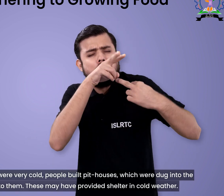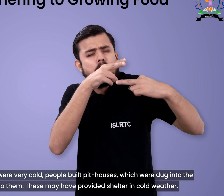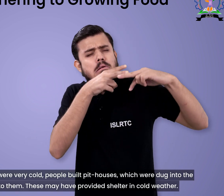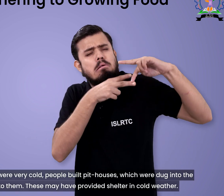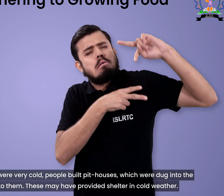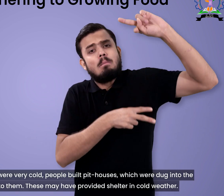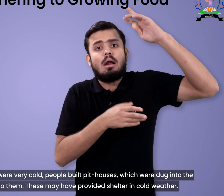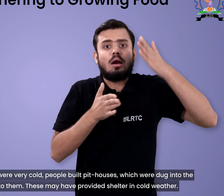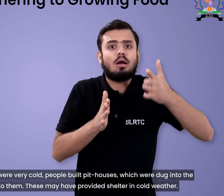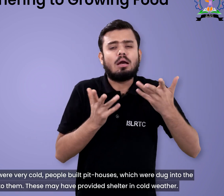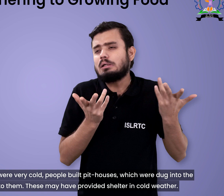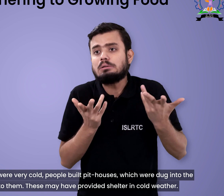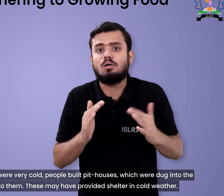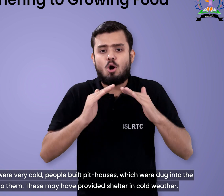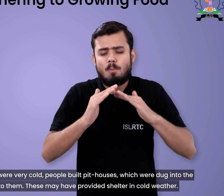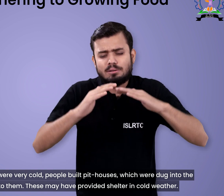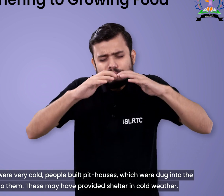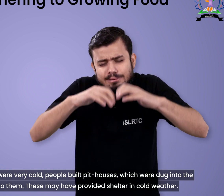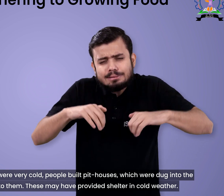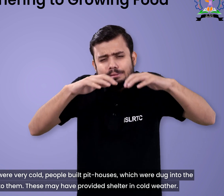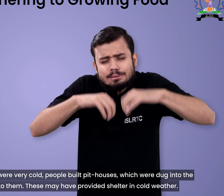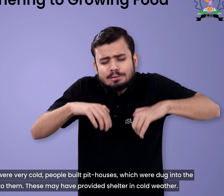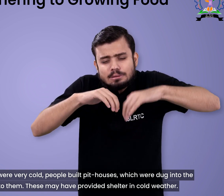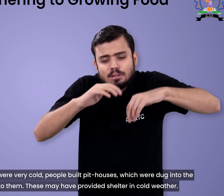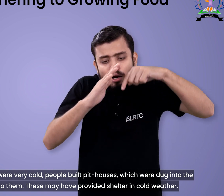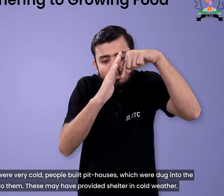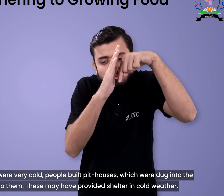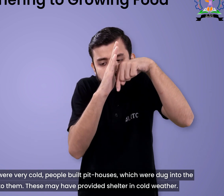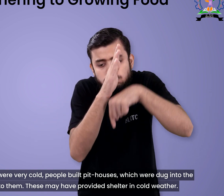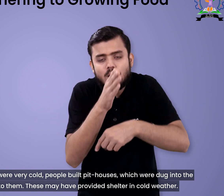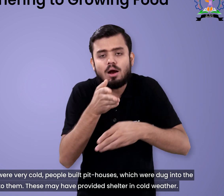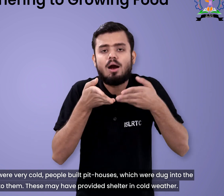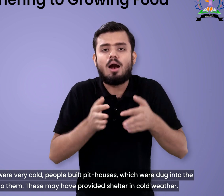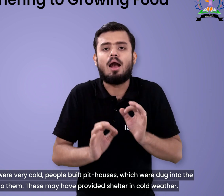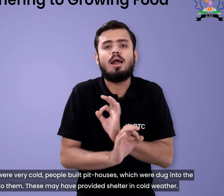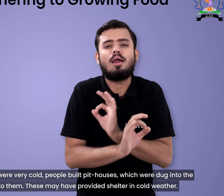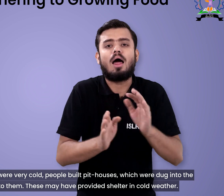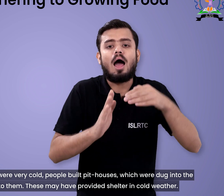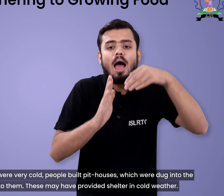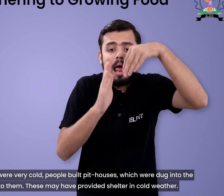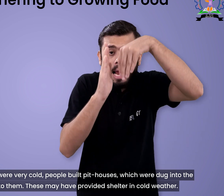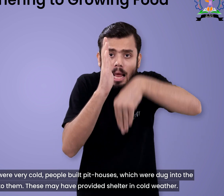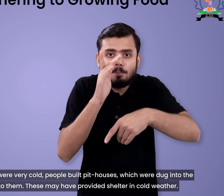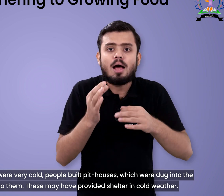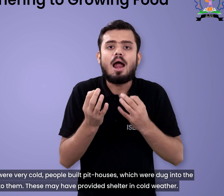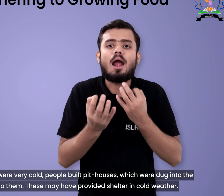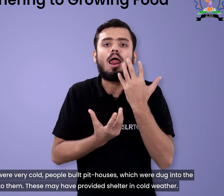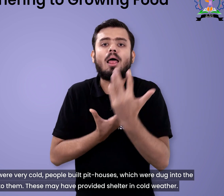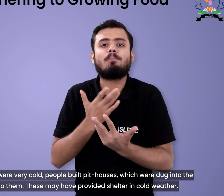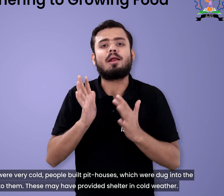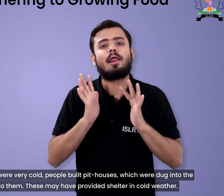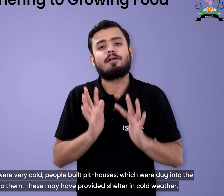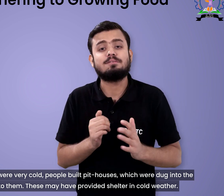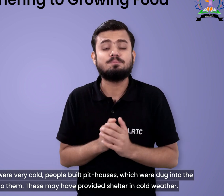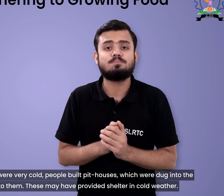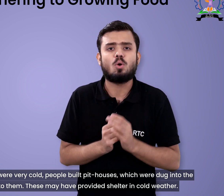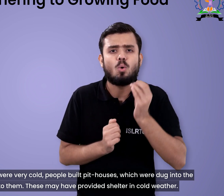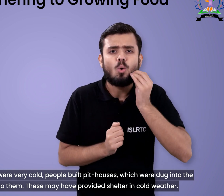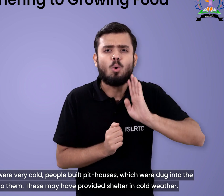very cold, people built pit houses, which were dug into the ground, with steps leading into them. These